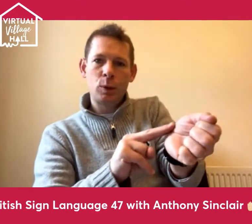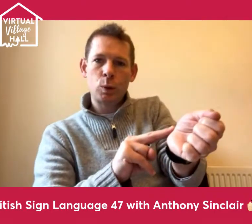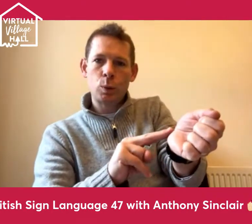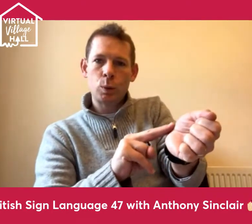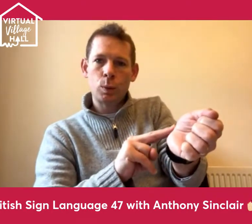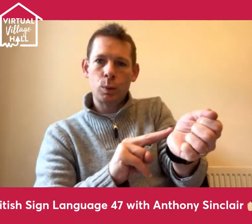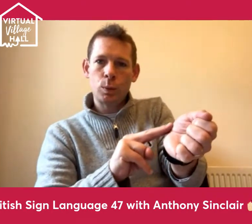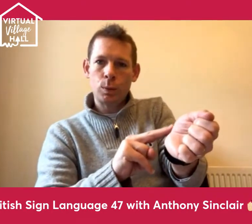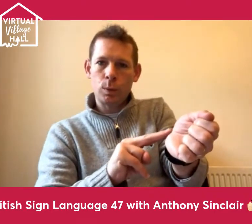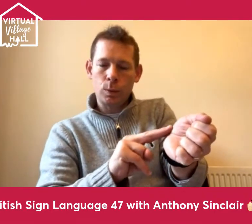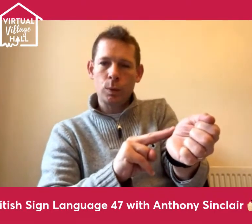Blue.